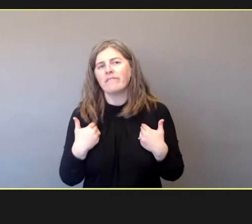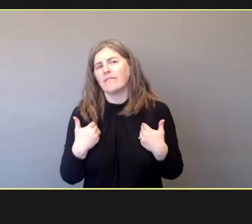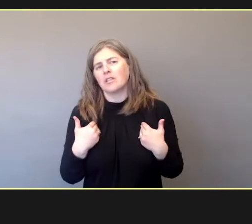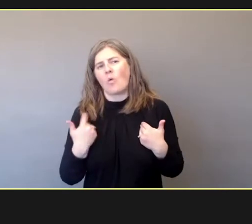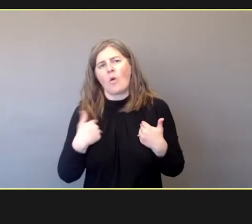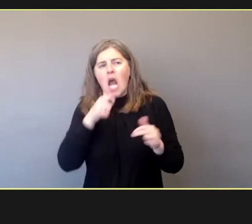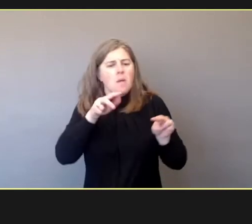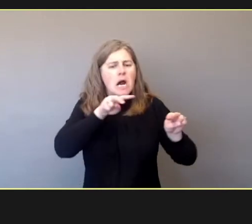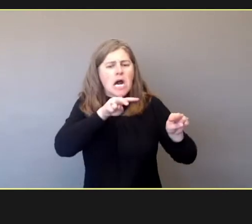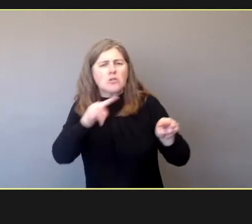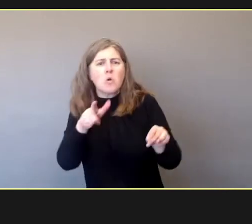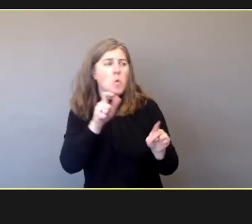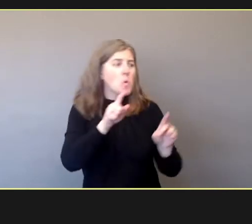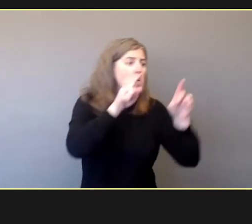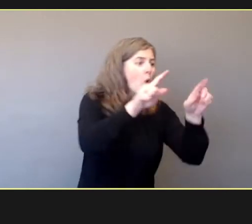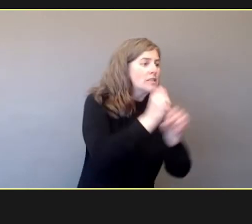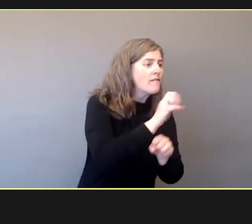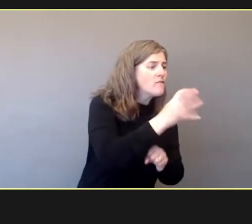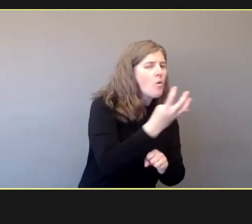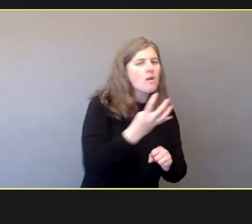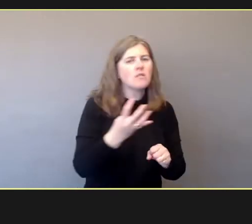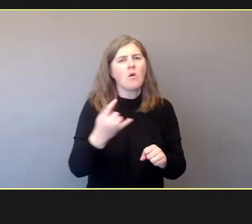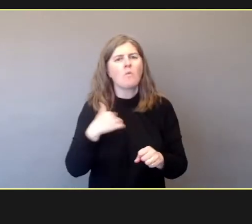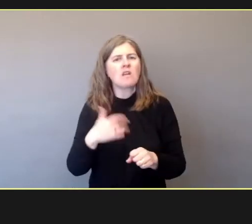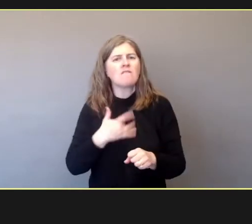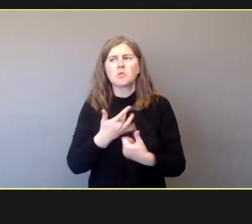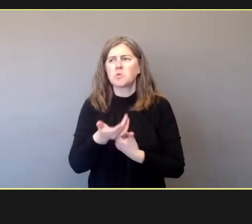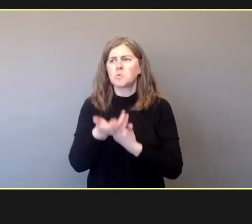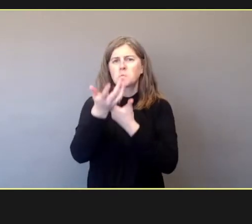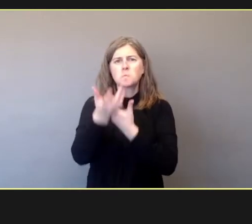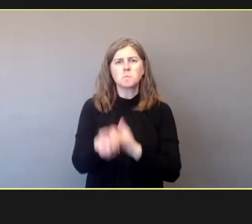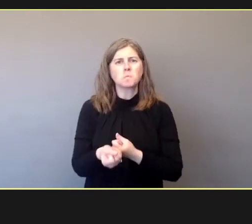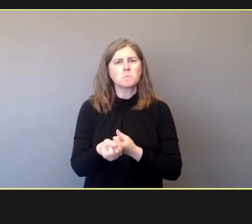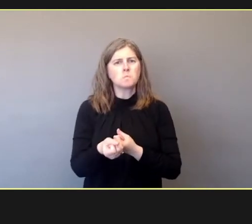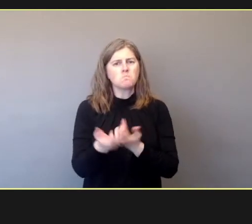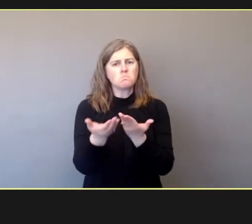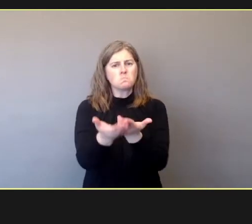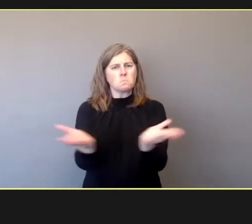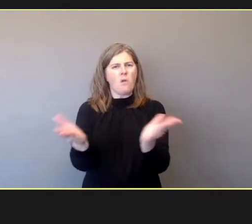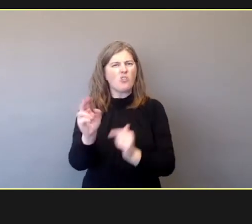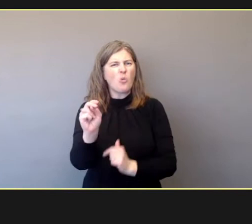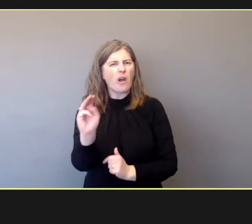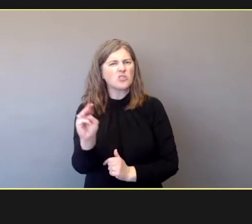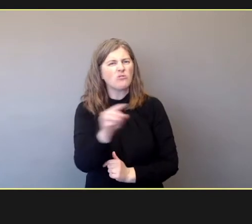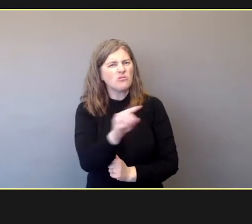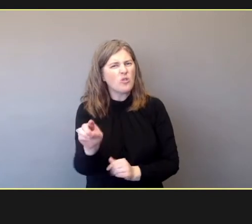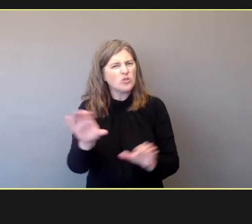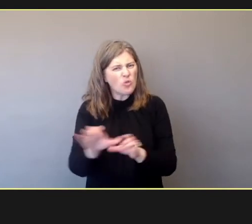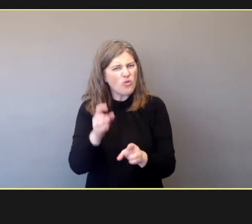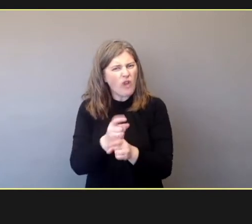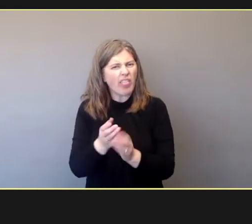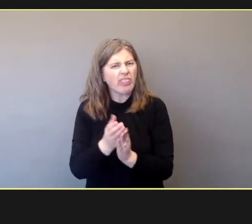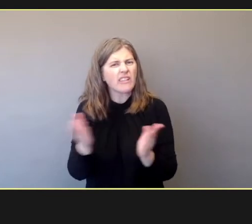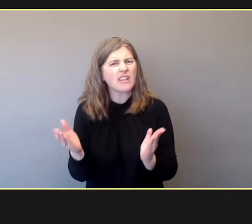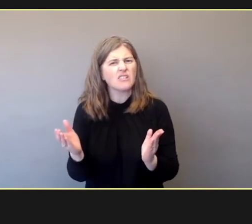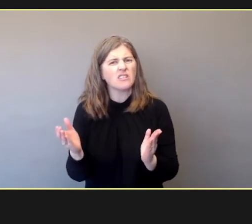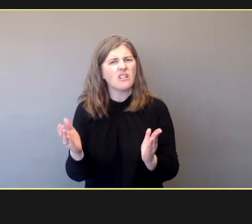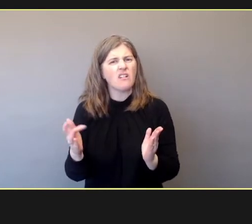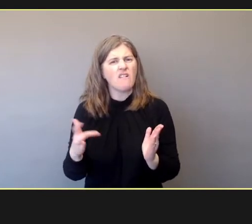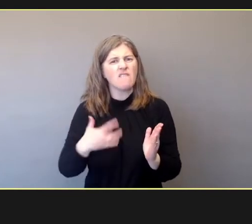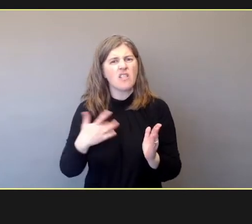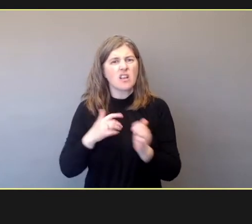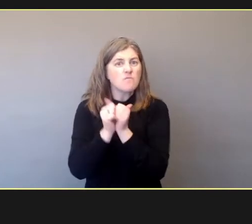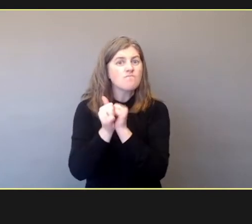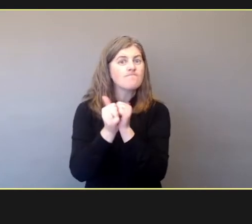kind of actually have confidence in the people of New Mexico to do the right thing and don't feel like we need to